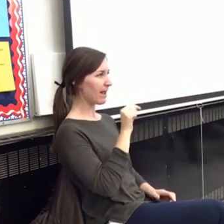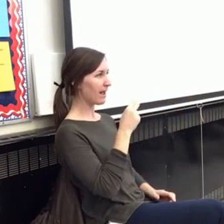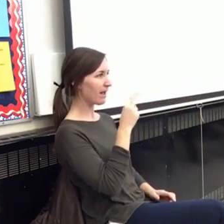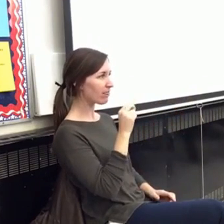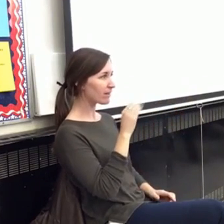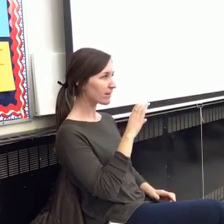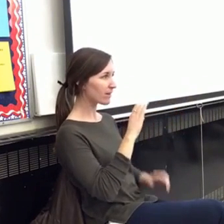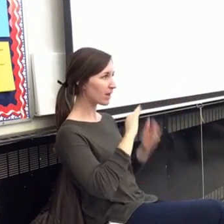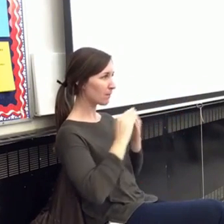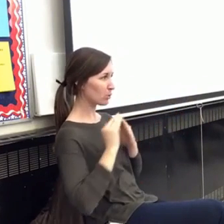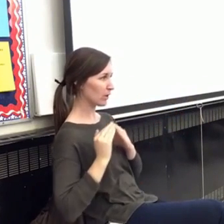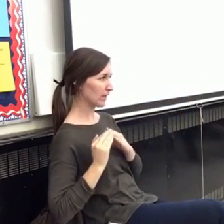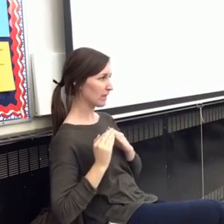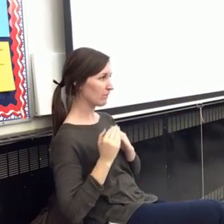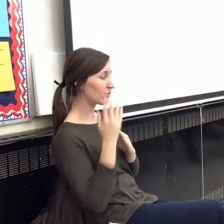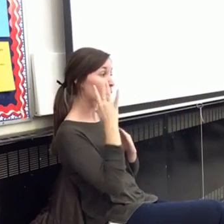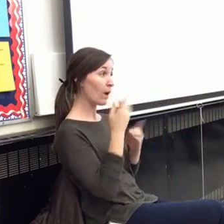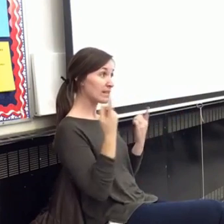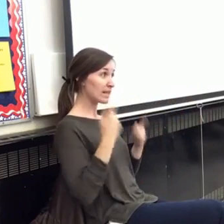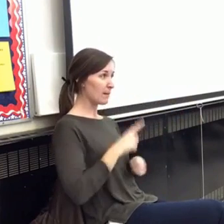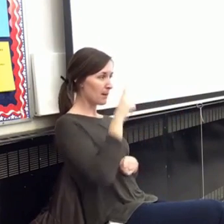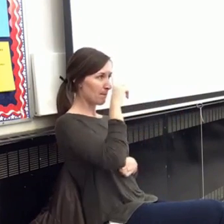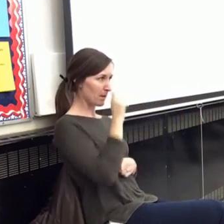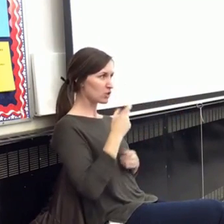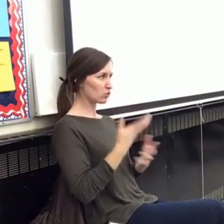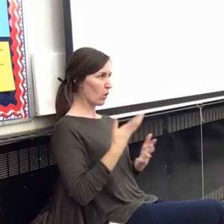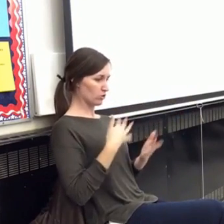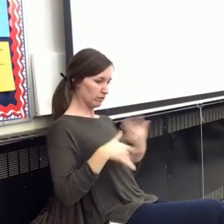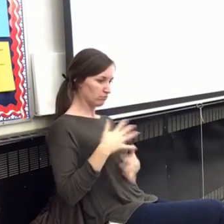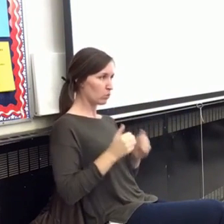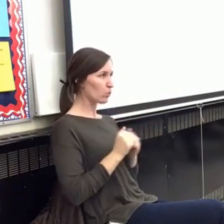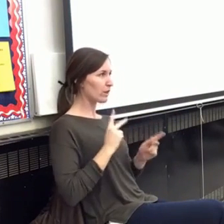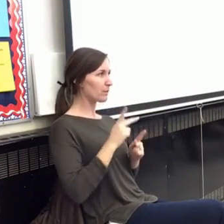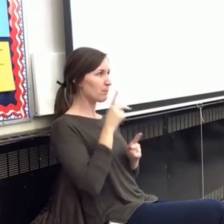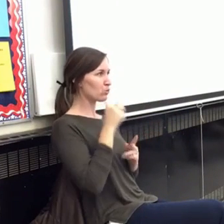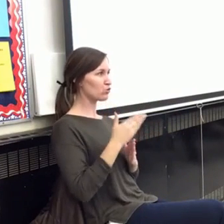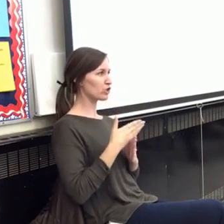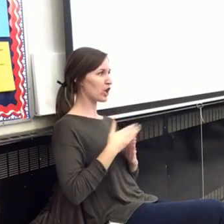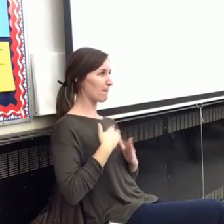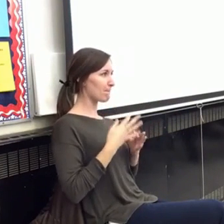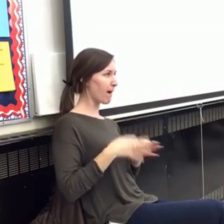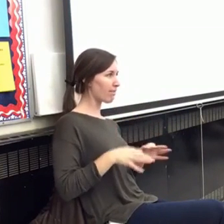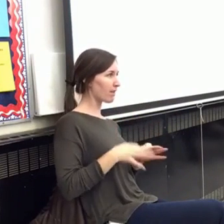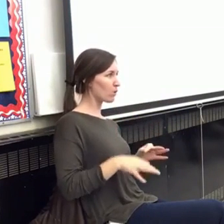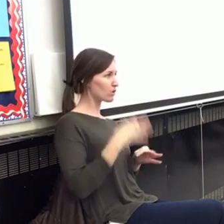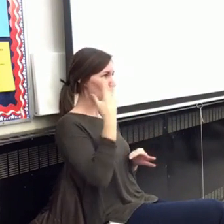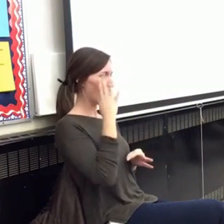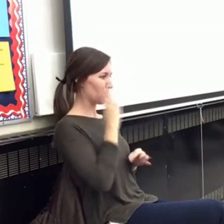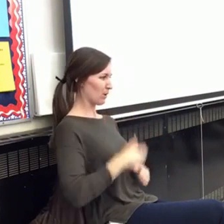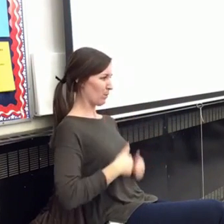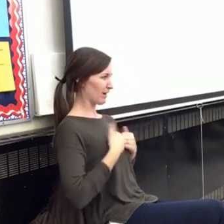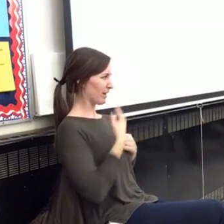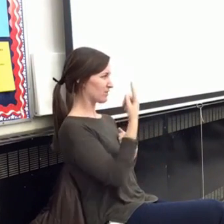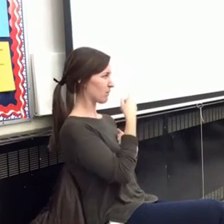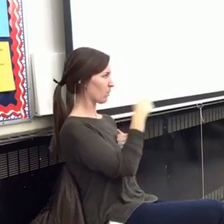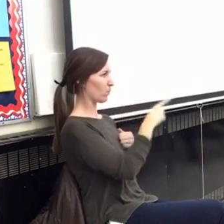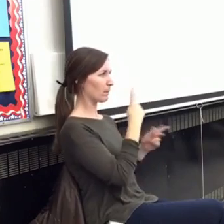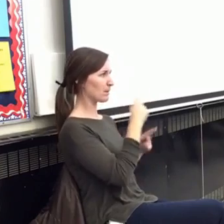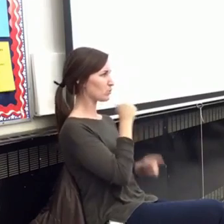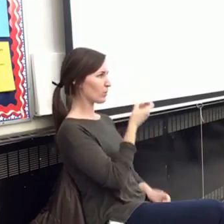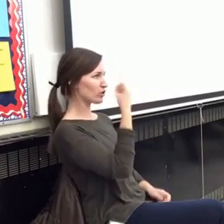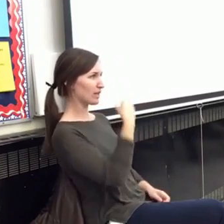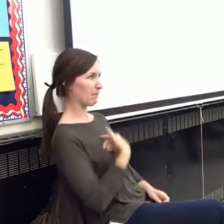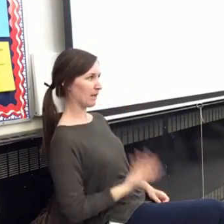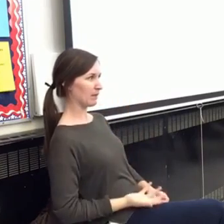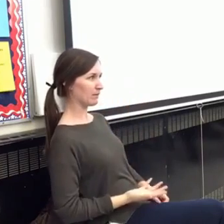Why this is going to happen is because you want to be next to people who can speak your same language. Why would I want to live somewhere where nobody can understand me? And the rise